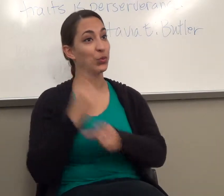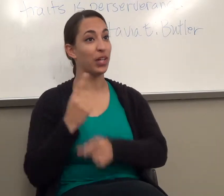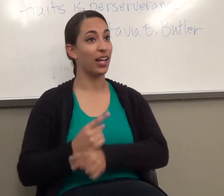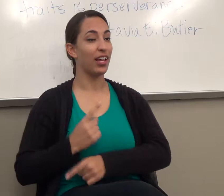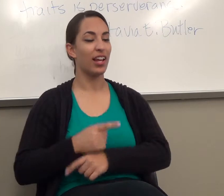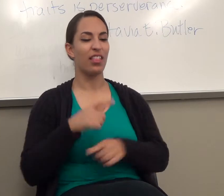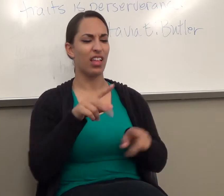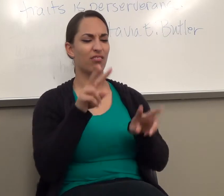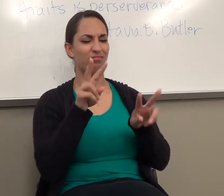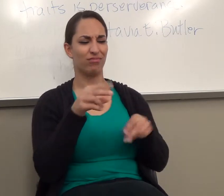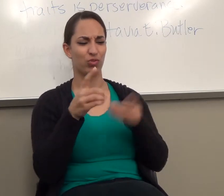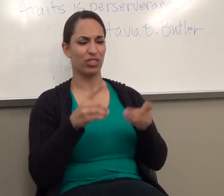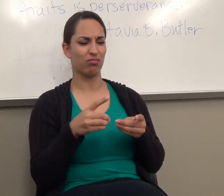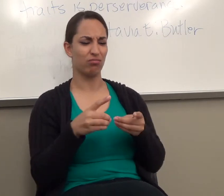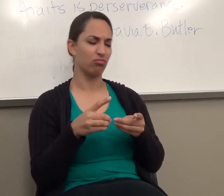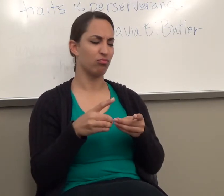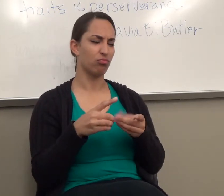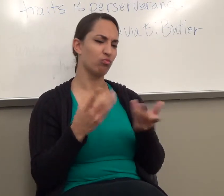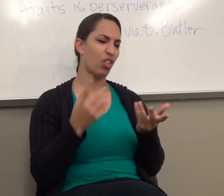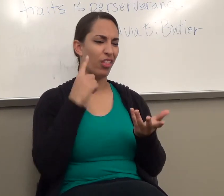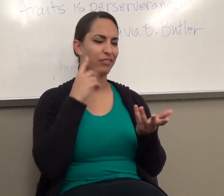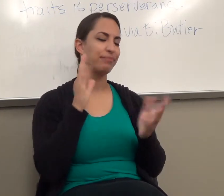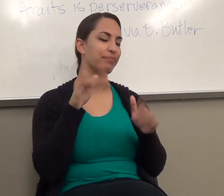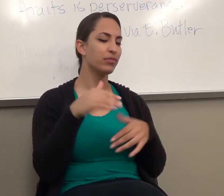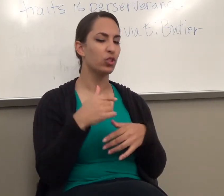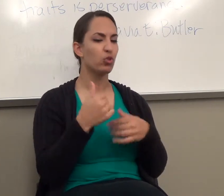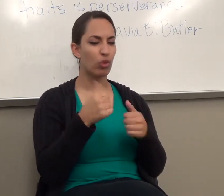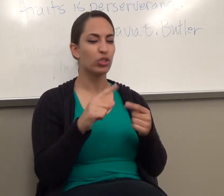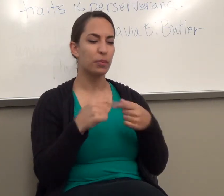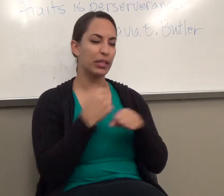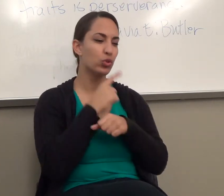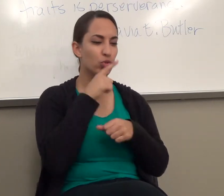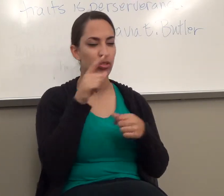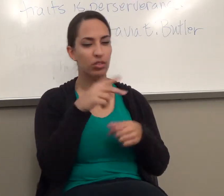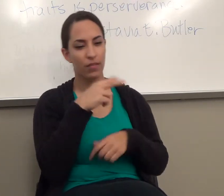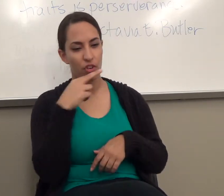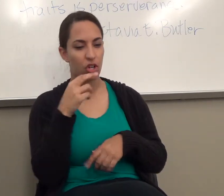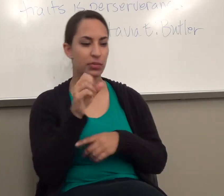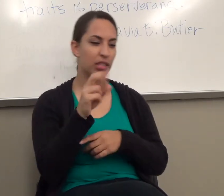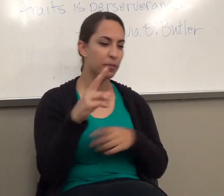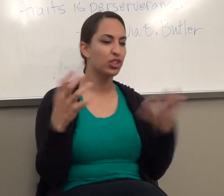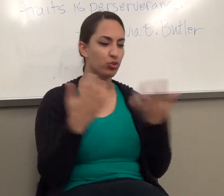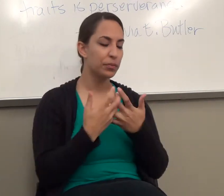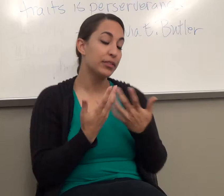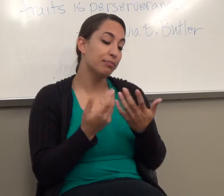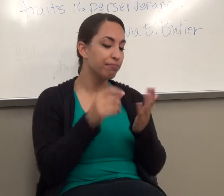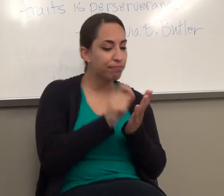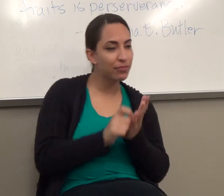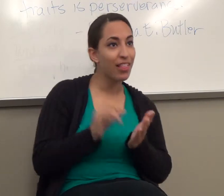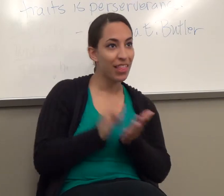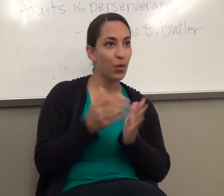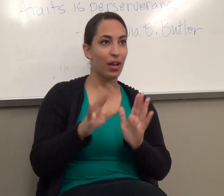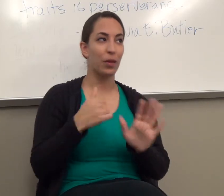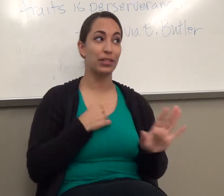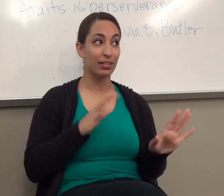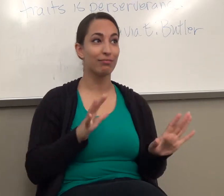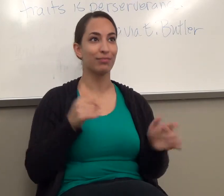Okay, so the first verb in this sentence is underestimate. And